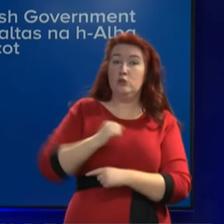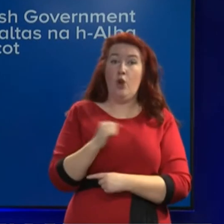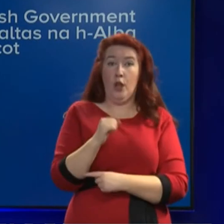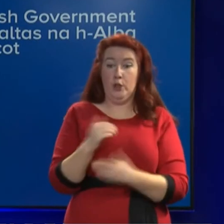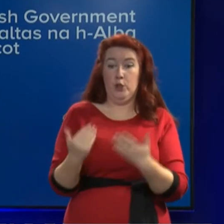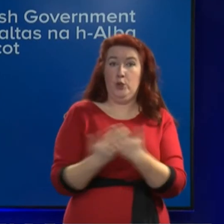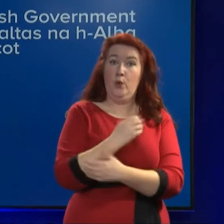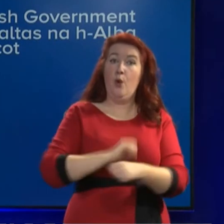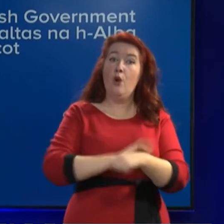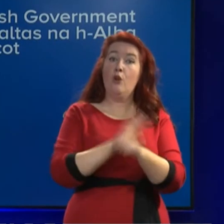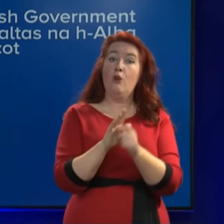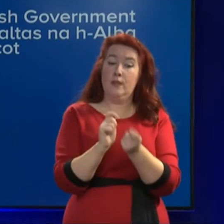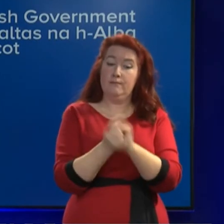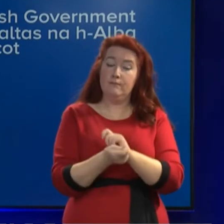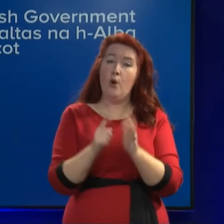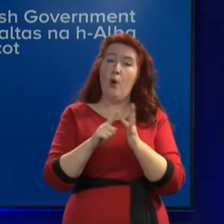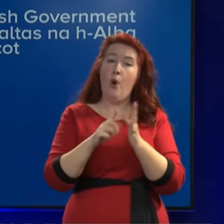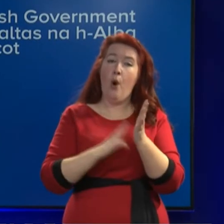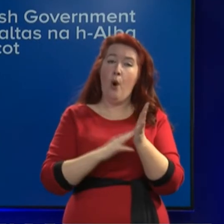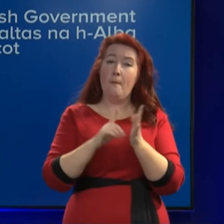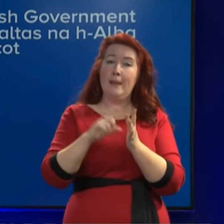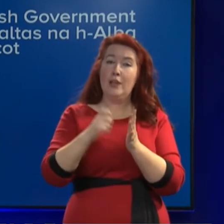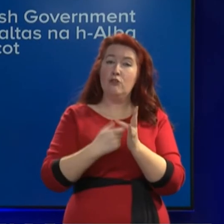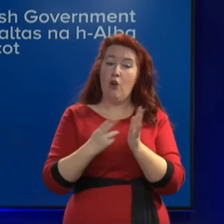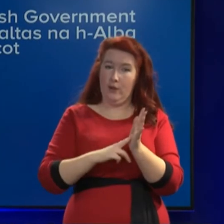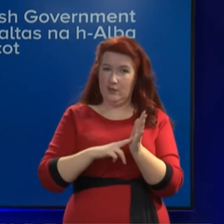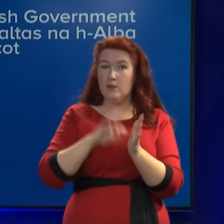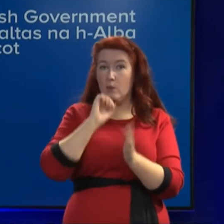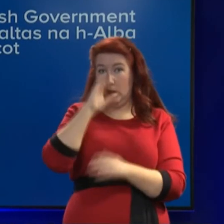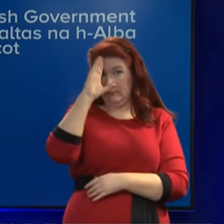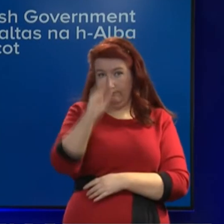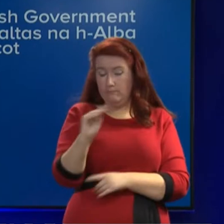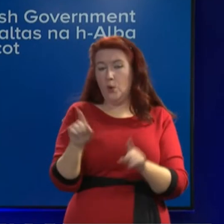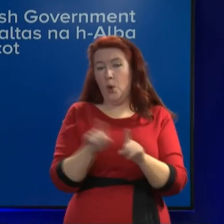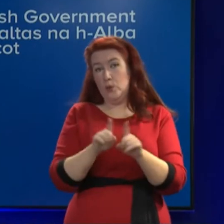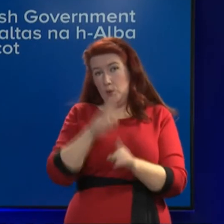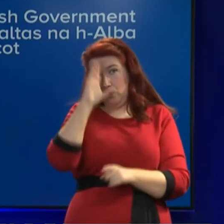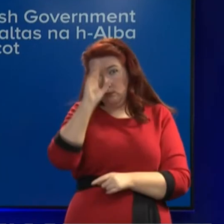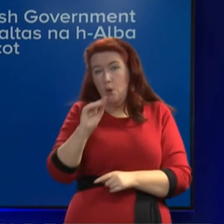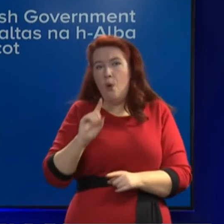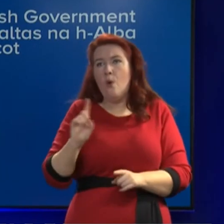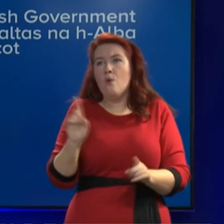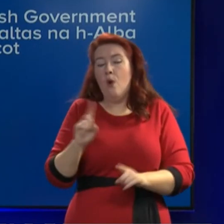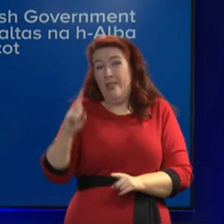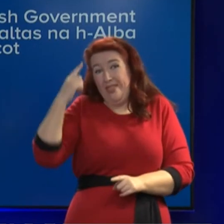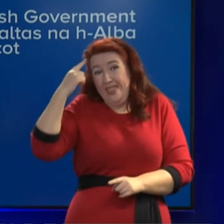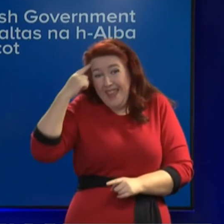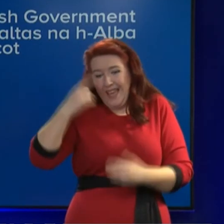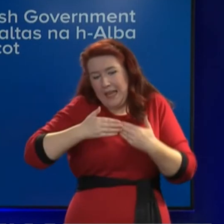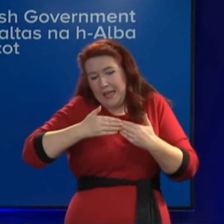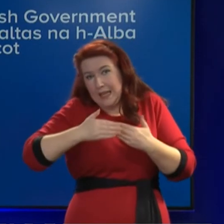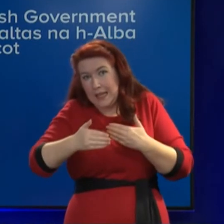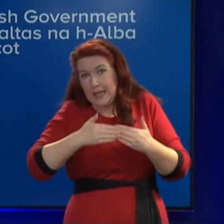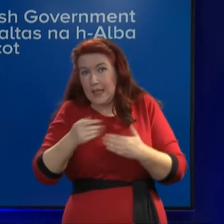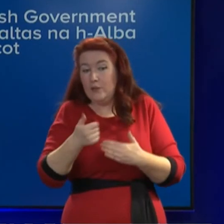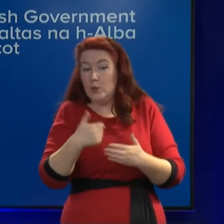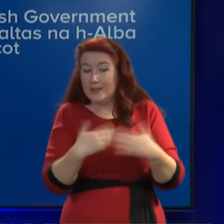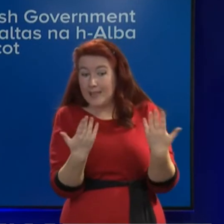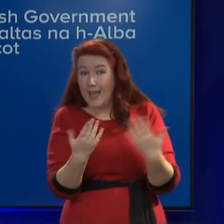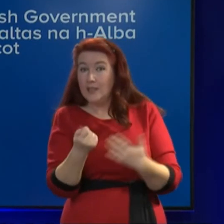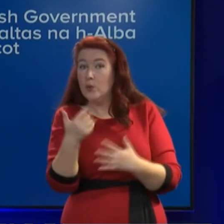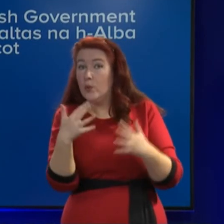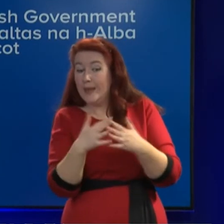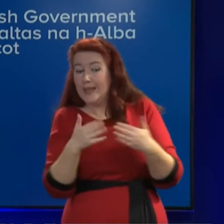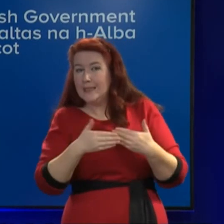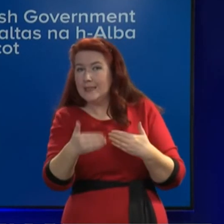new Omicron variant, and also to share our estimate at this stage of what we're likely to face in the days